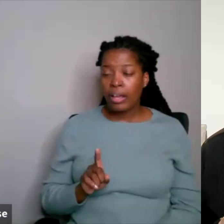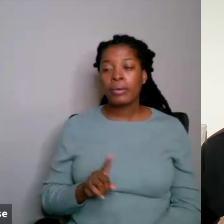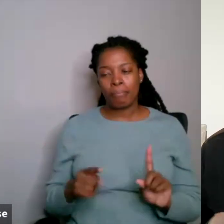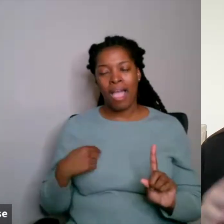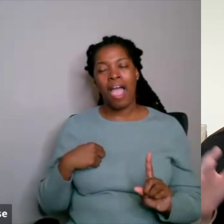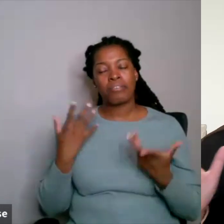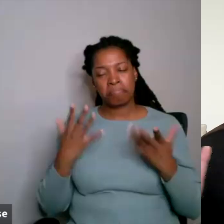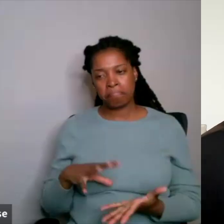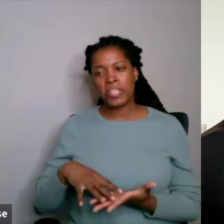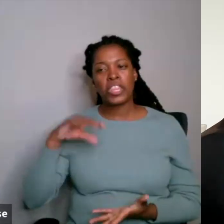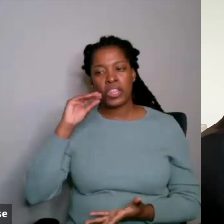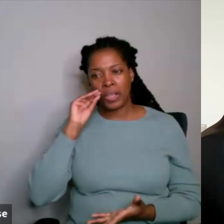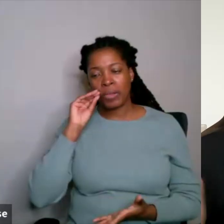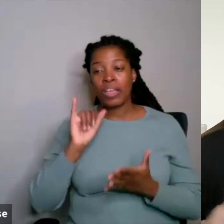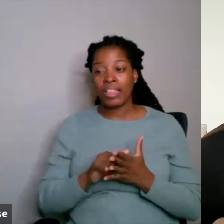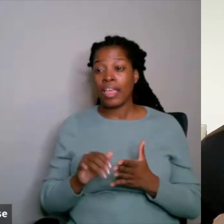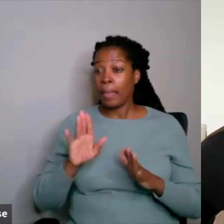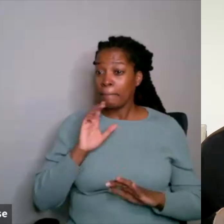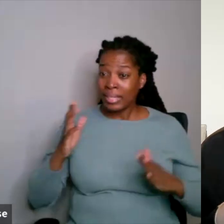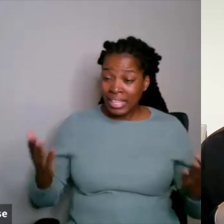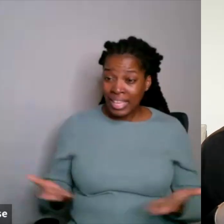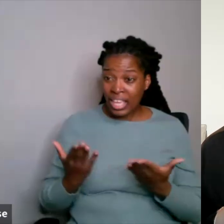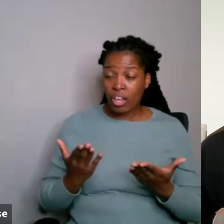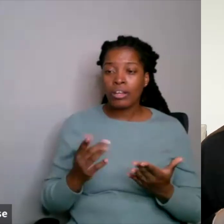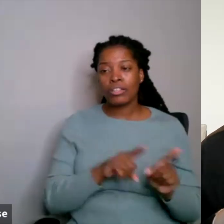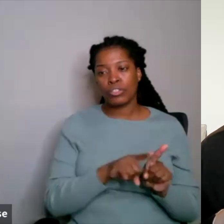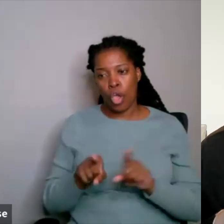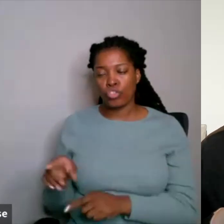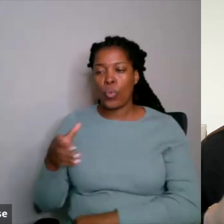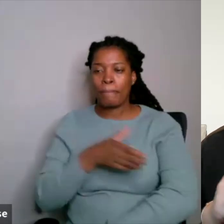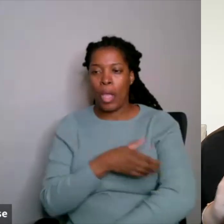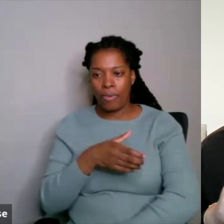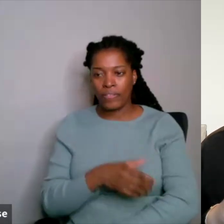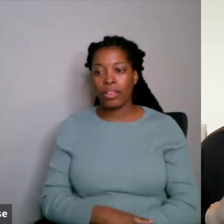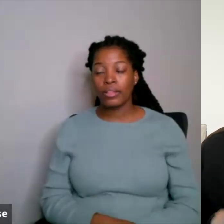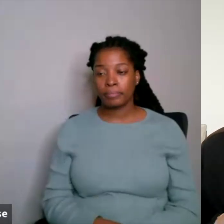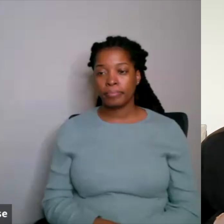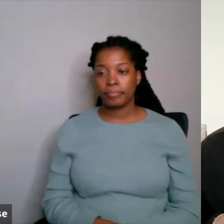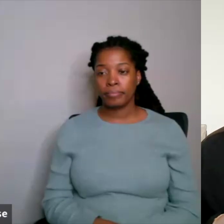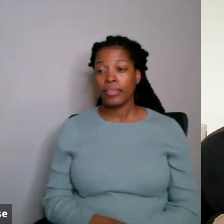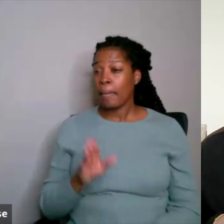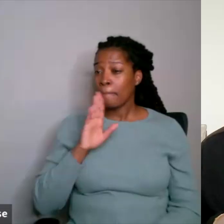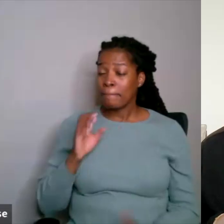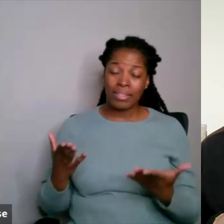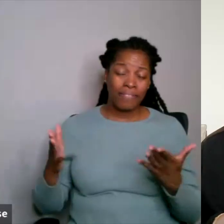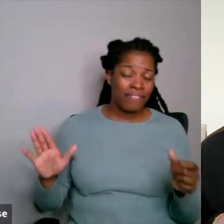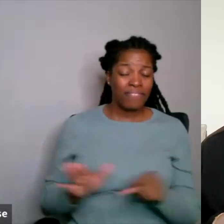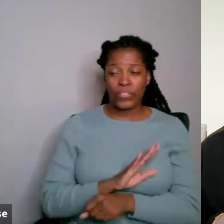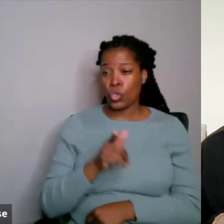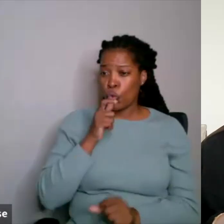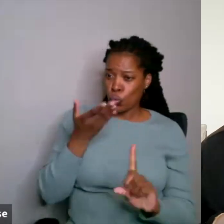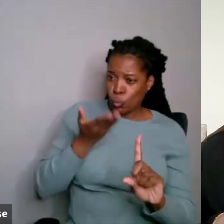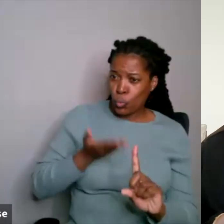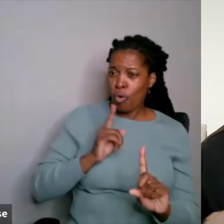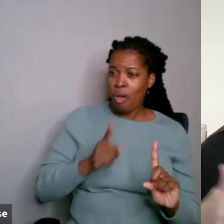that presence also is powerful, that being fully who you are is the